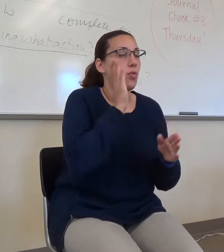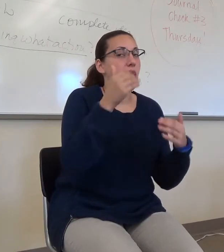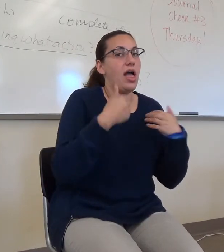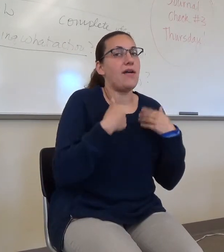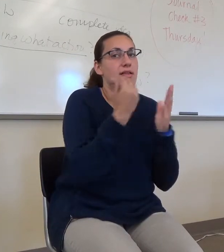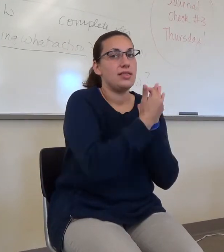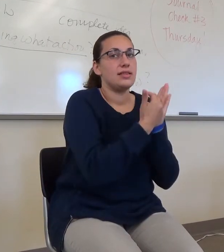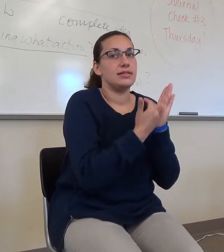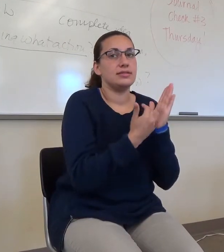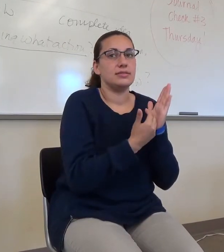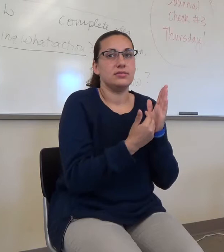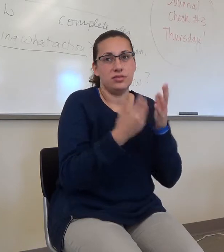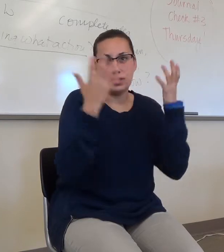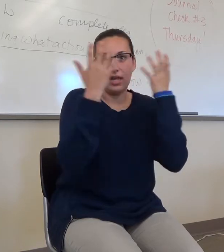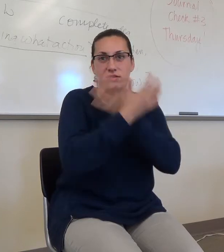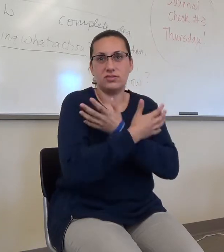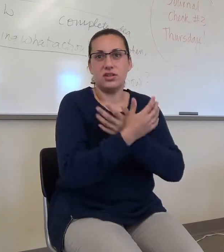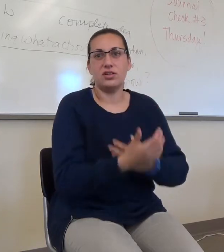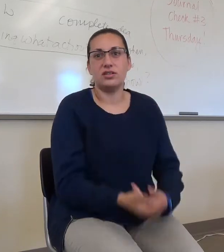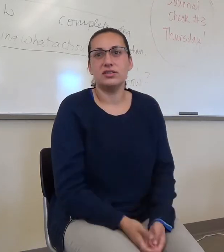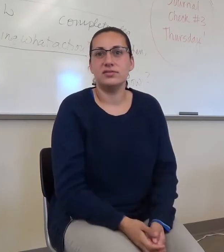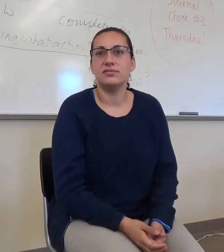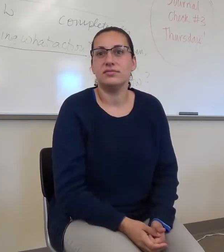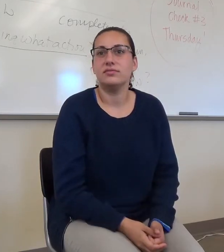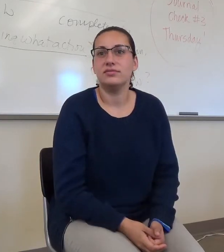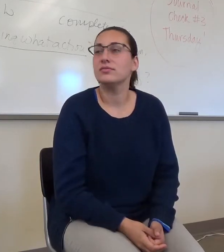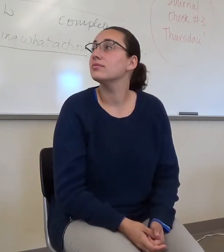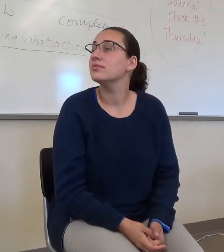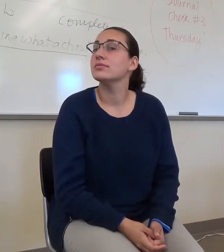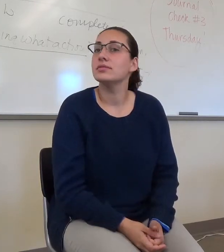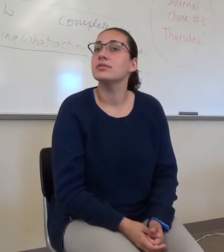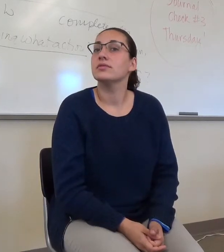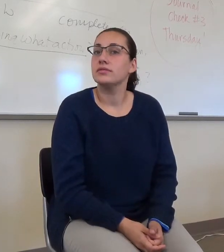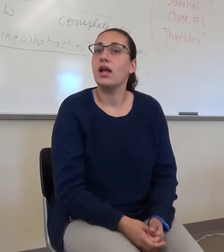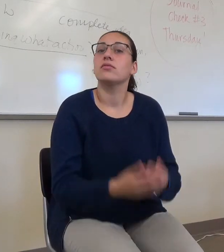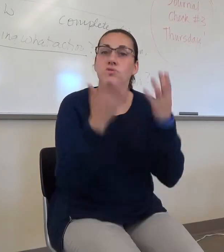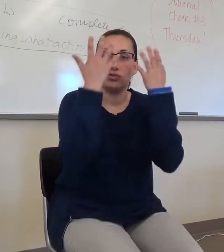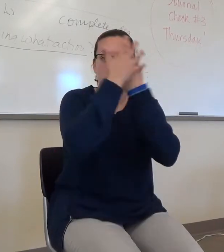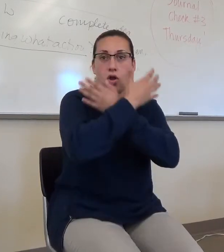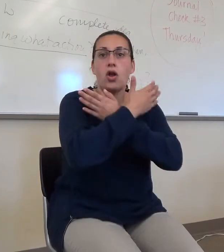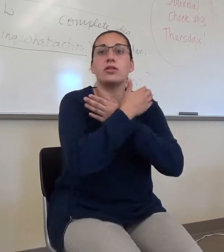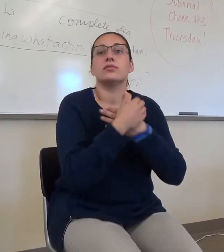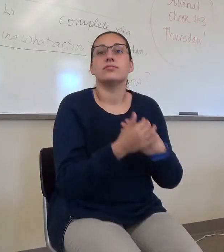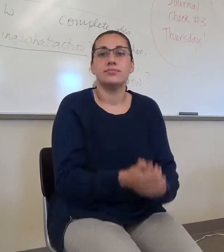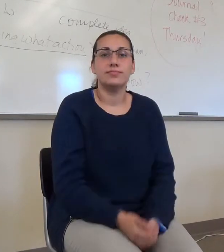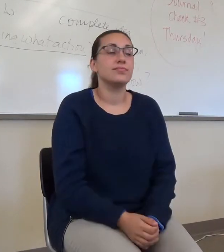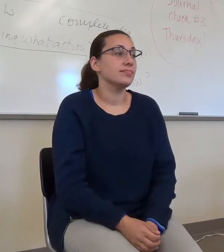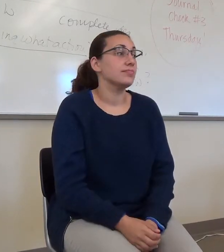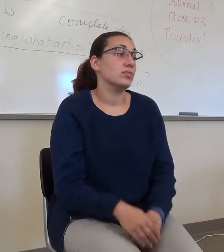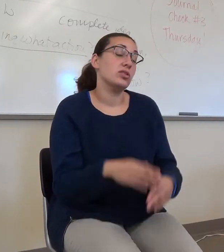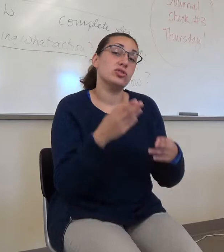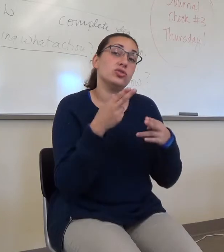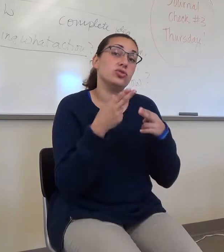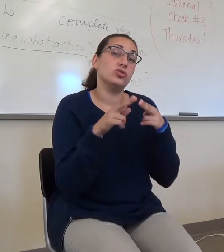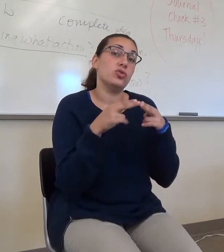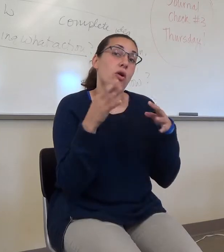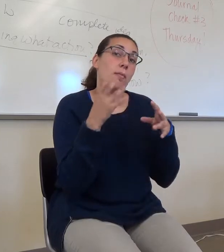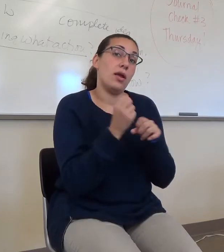They're dark. Yeah, they're dark. Okay, yeah, so there's, for being such a short paragraph, there's a long list